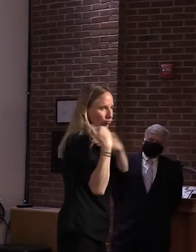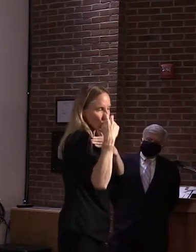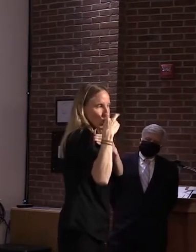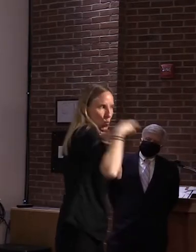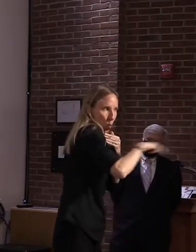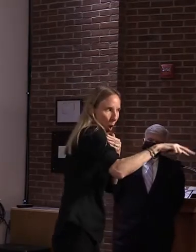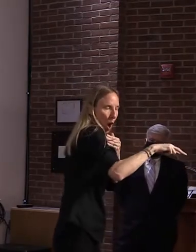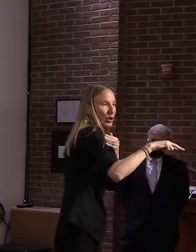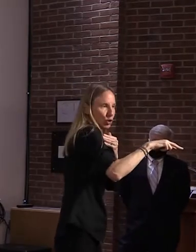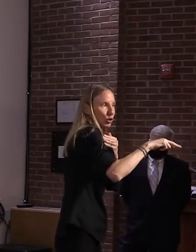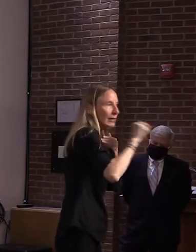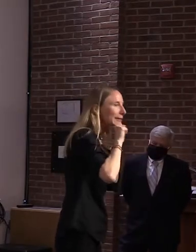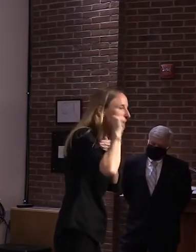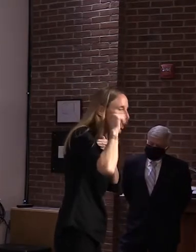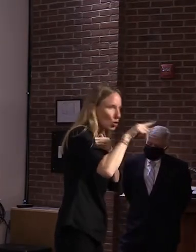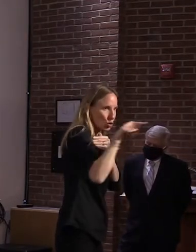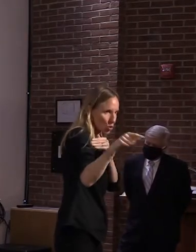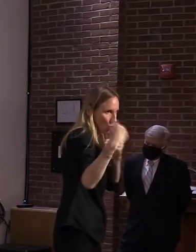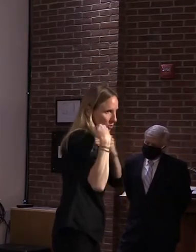supervising children and teens.